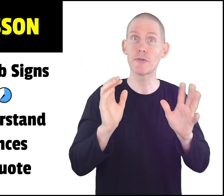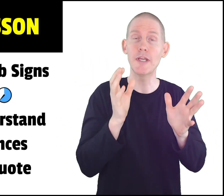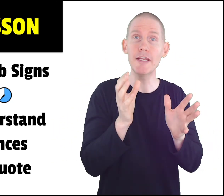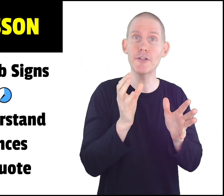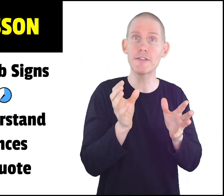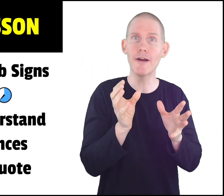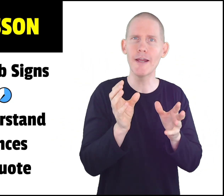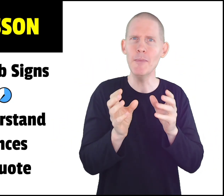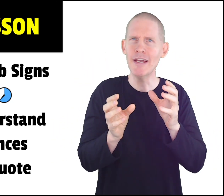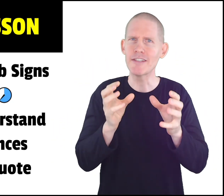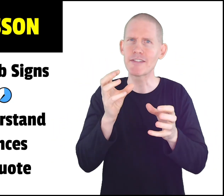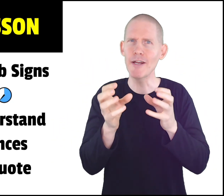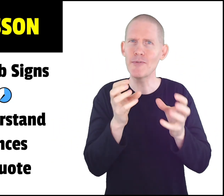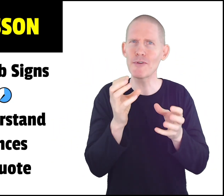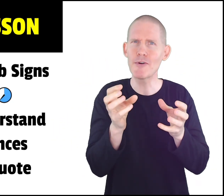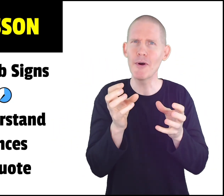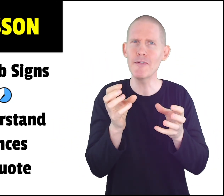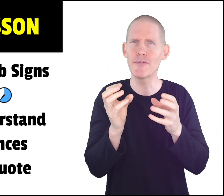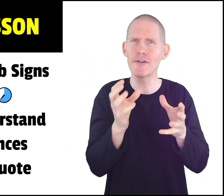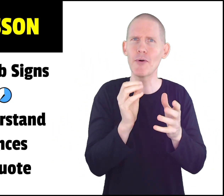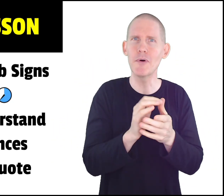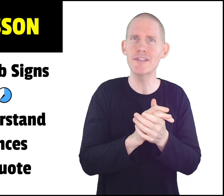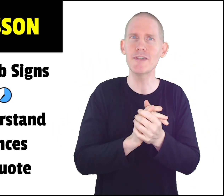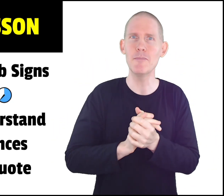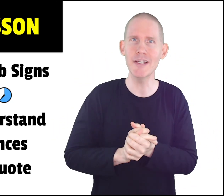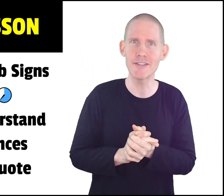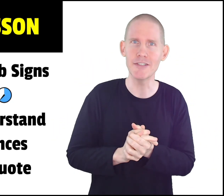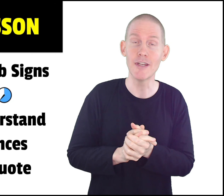take your time, decipher the quote, figure out what is the message,